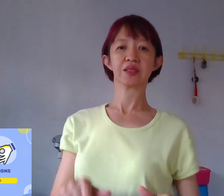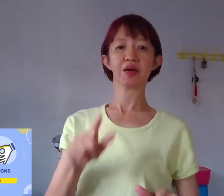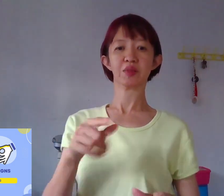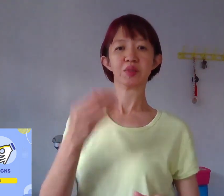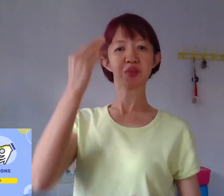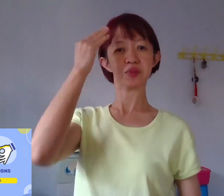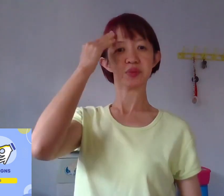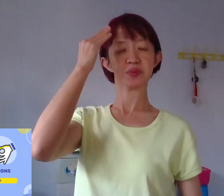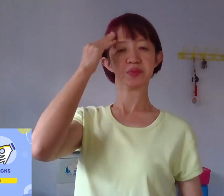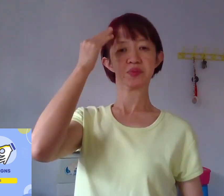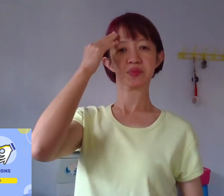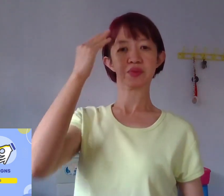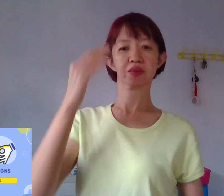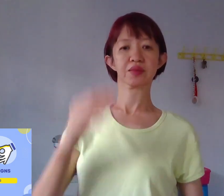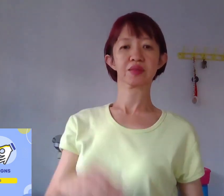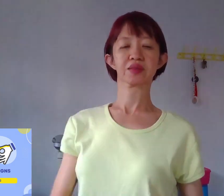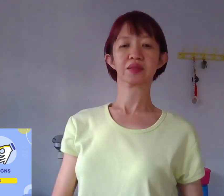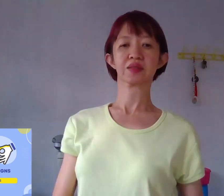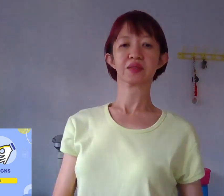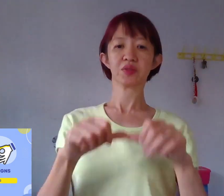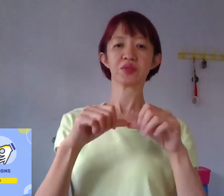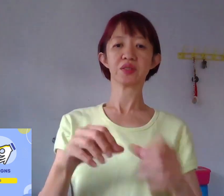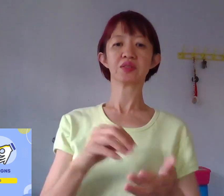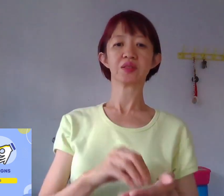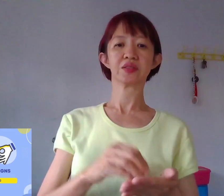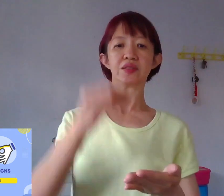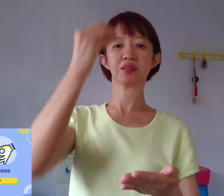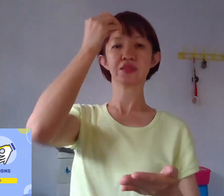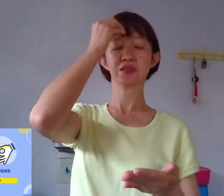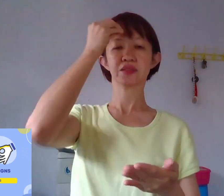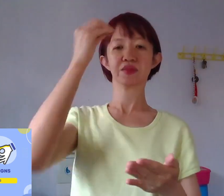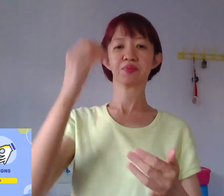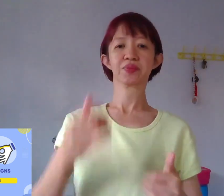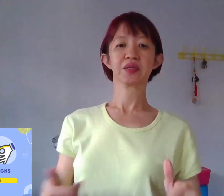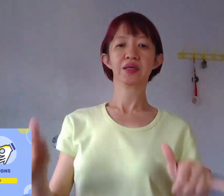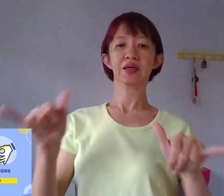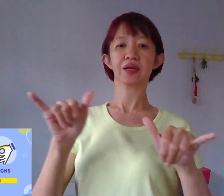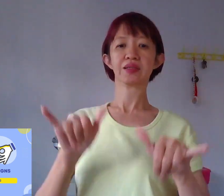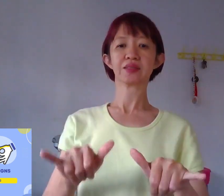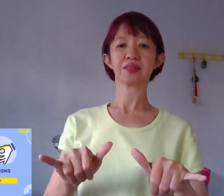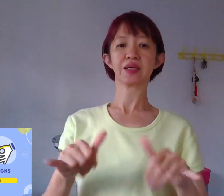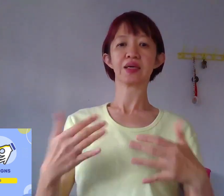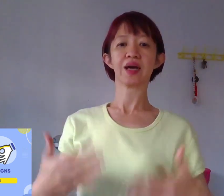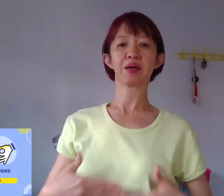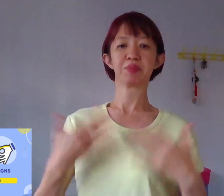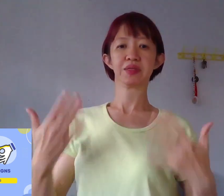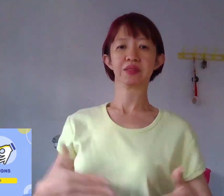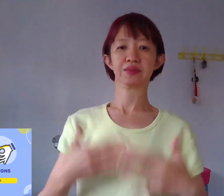Now you know. Continue learning and stay happy.